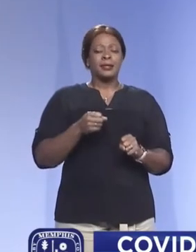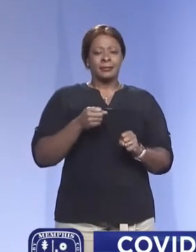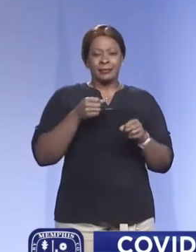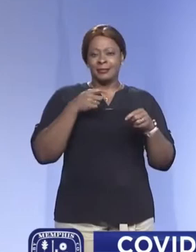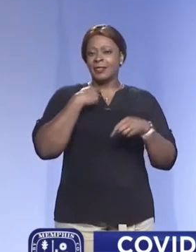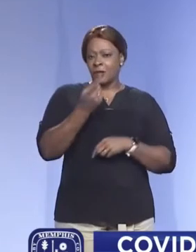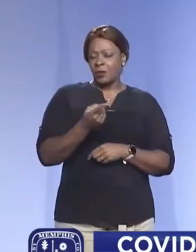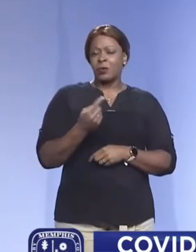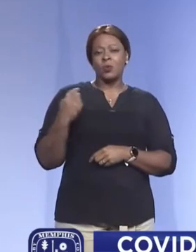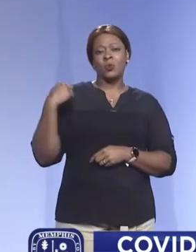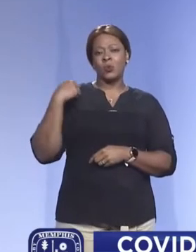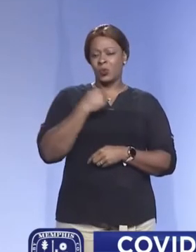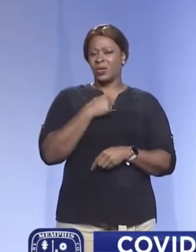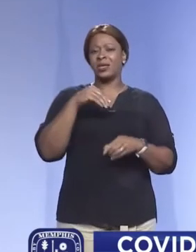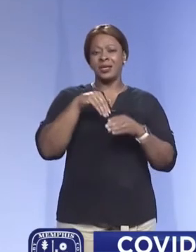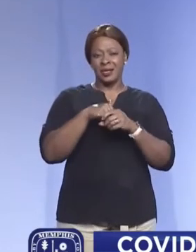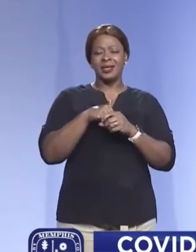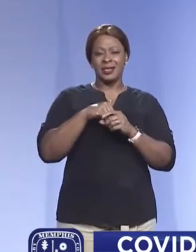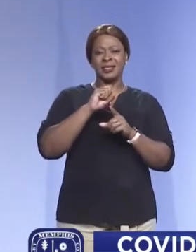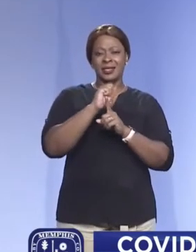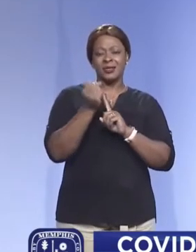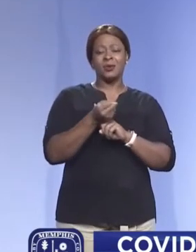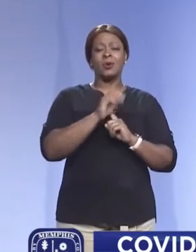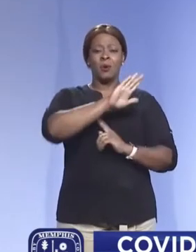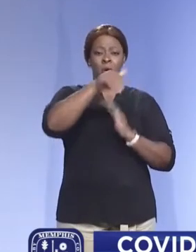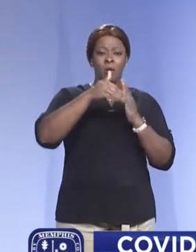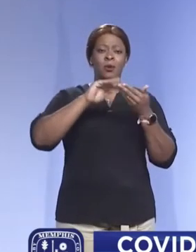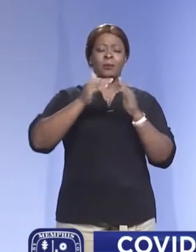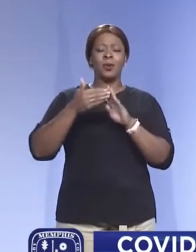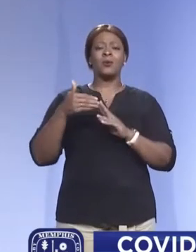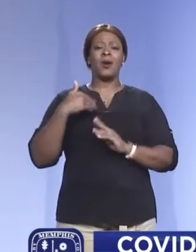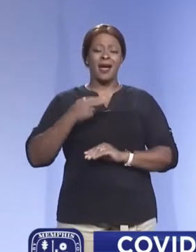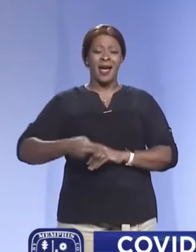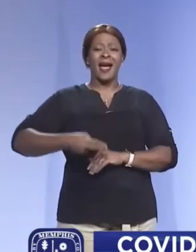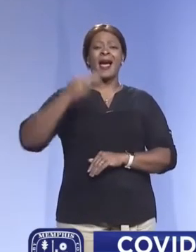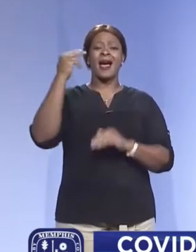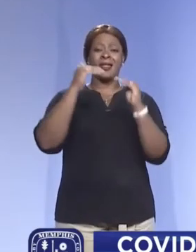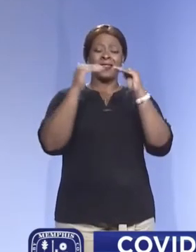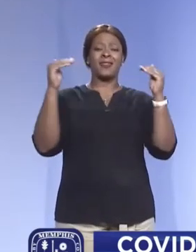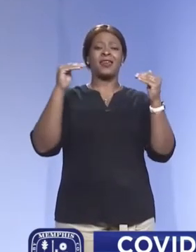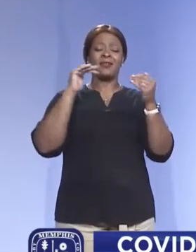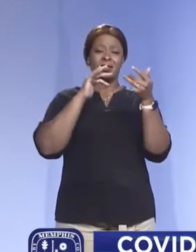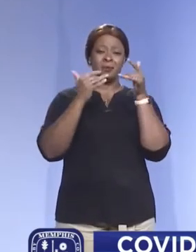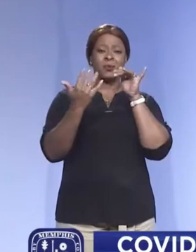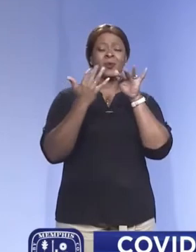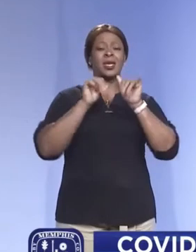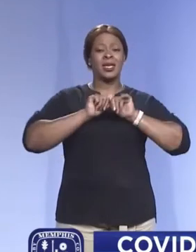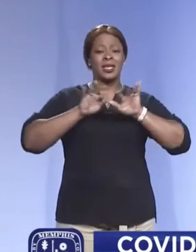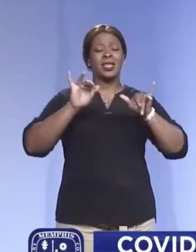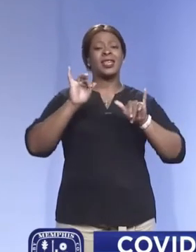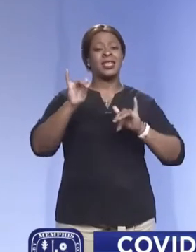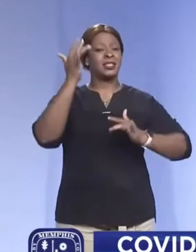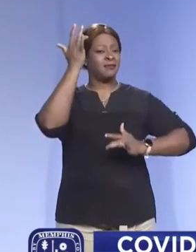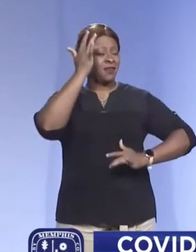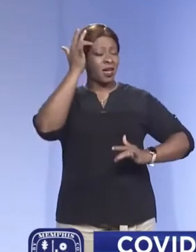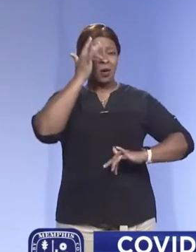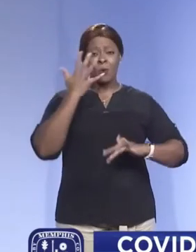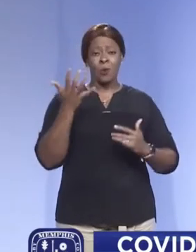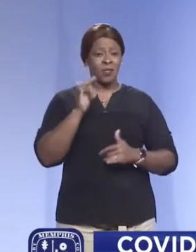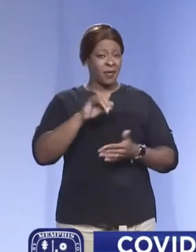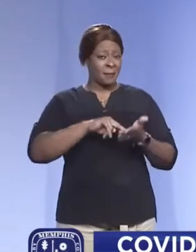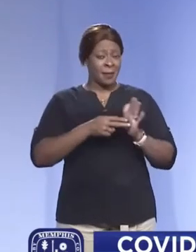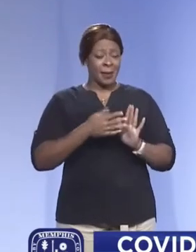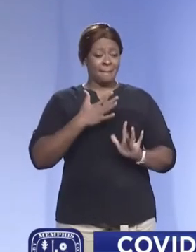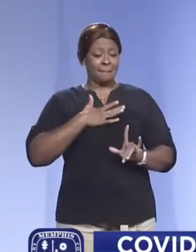now is we're in a status as a community where we have high levels of community transmission of this virus. What that means is, from